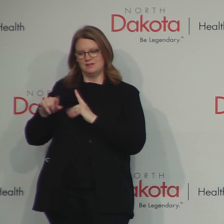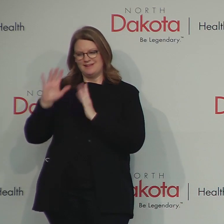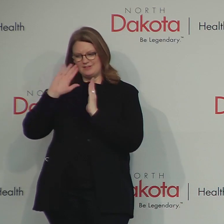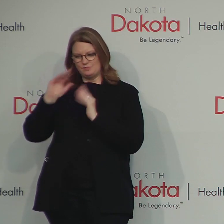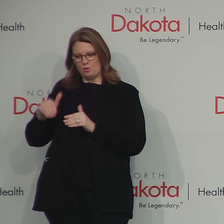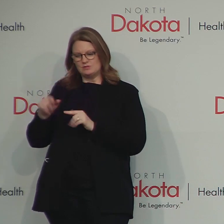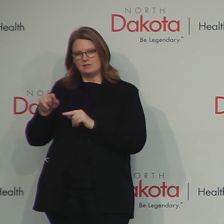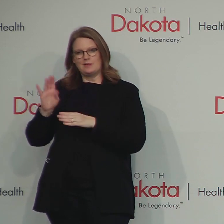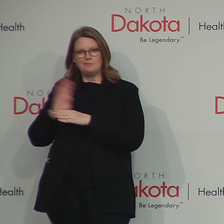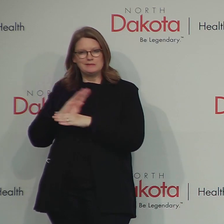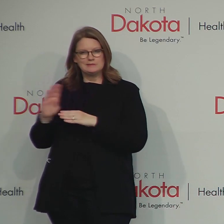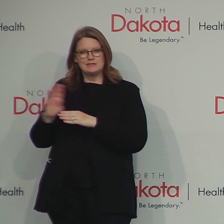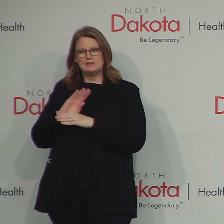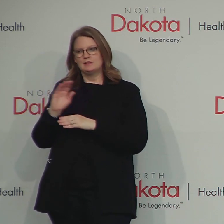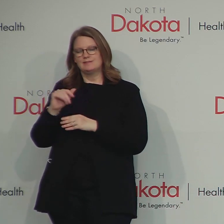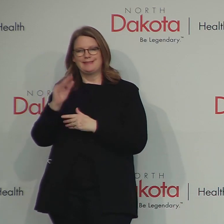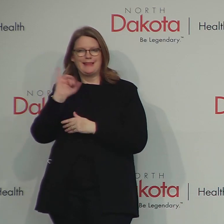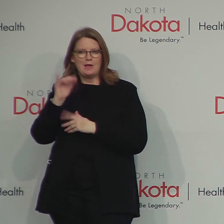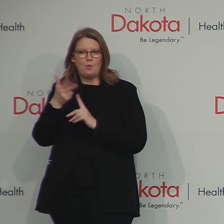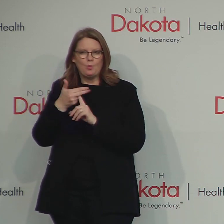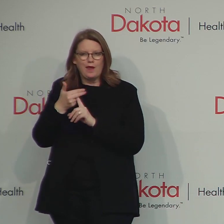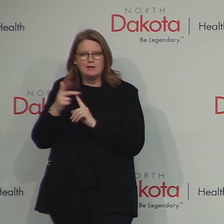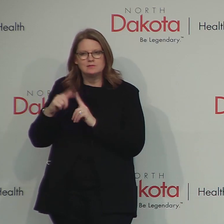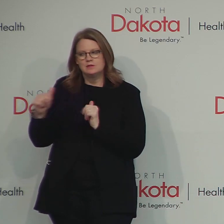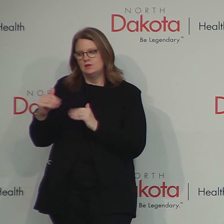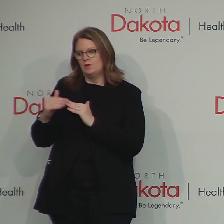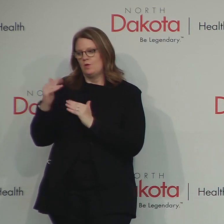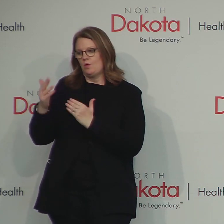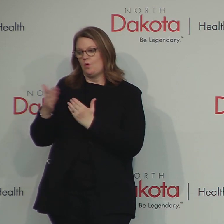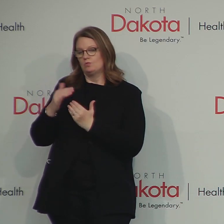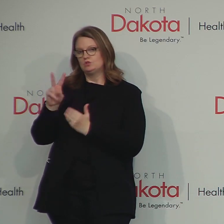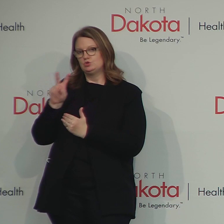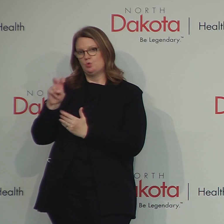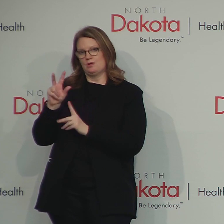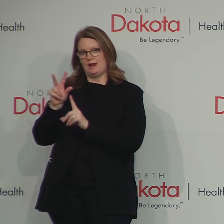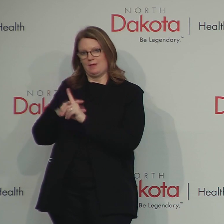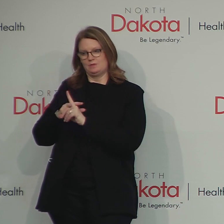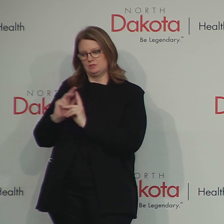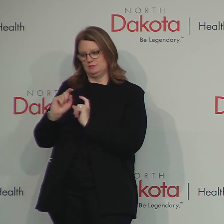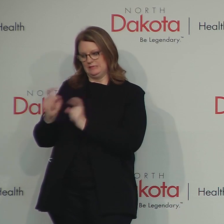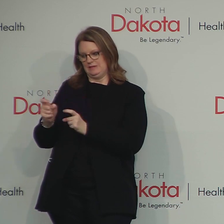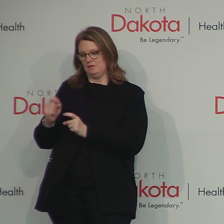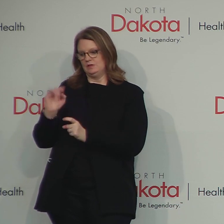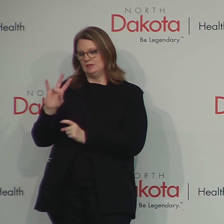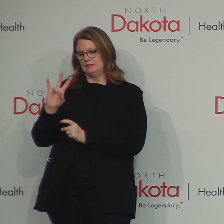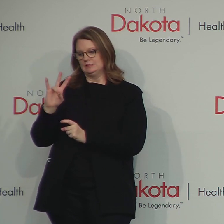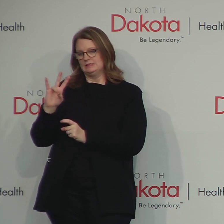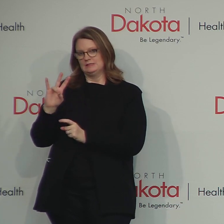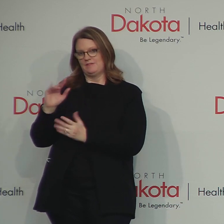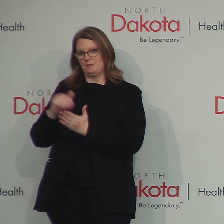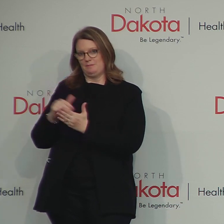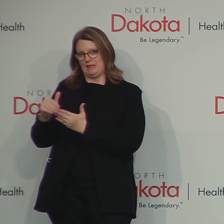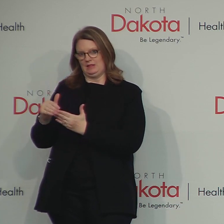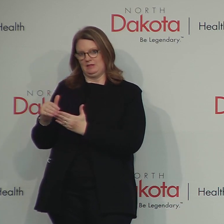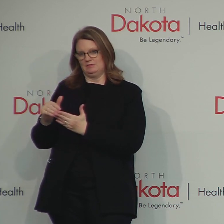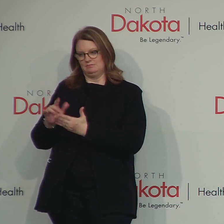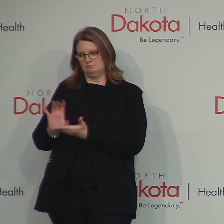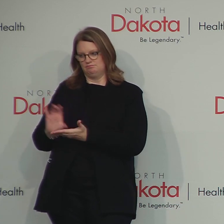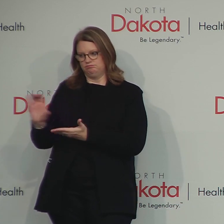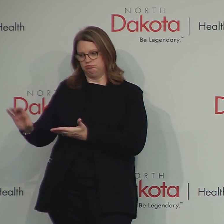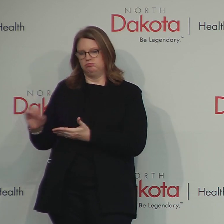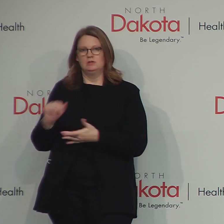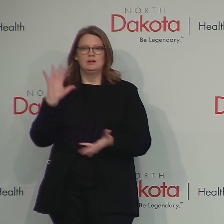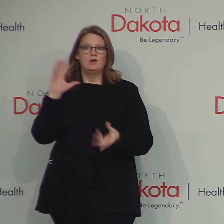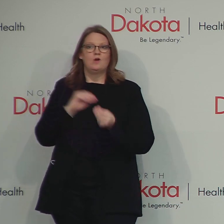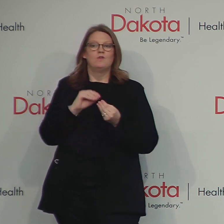focused on businesses in the lodging sector, received close to 200 applications and awarded over $7 million. So that